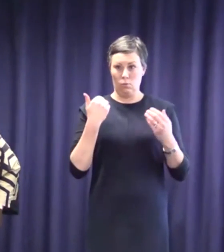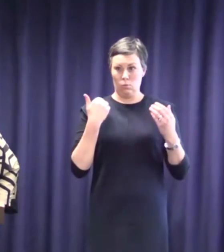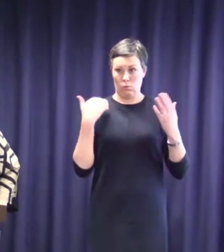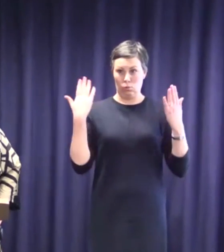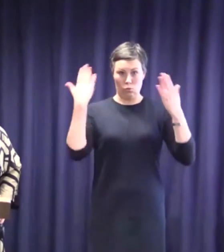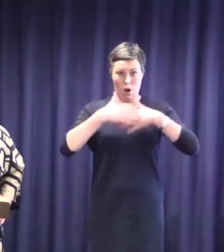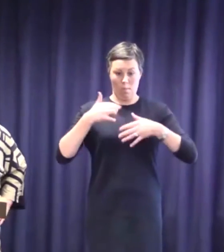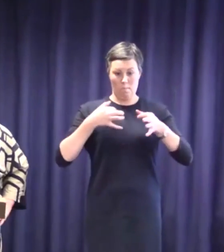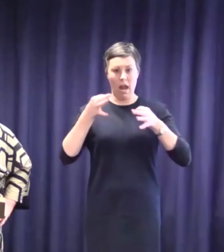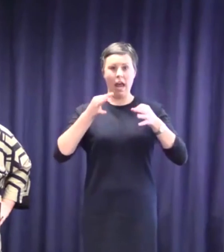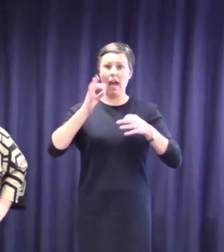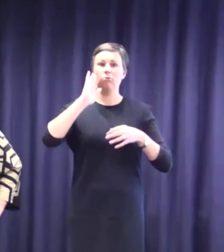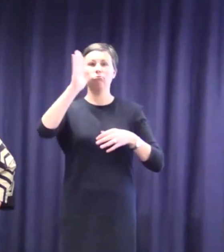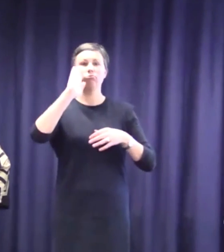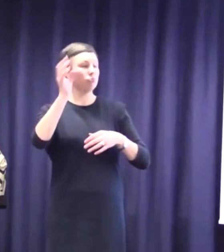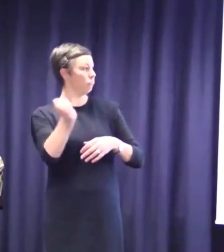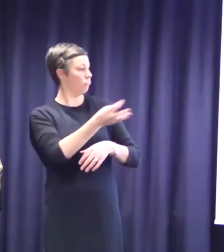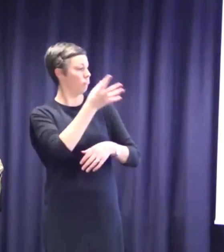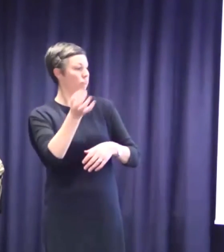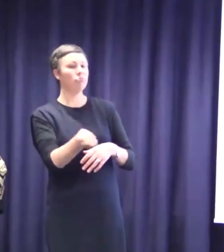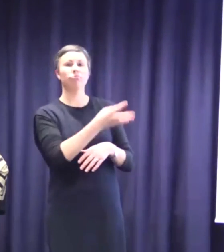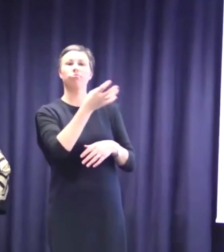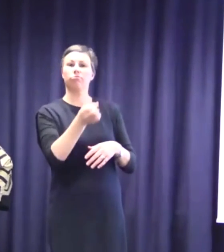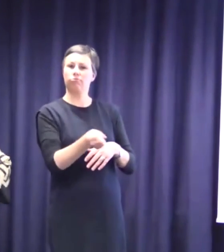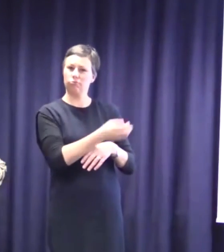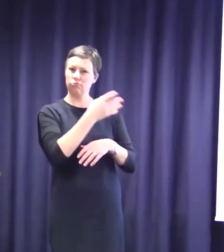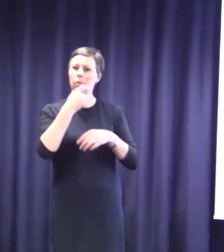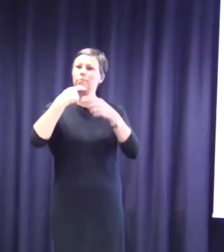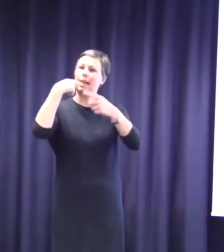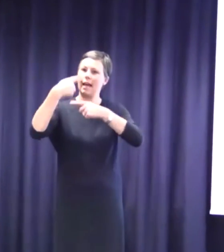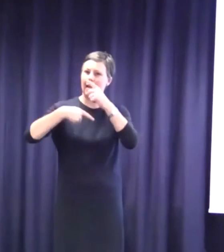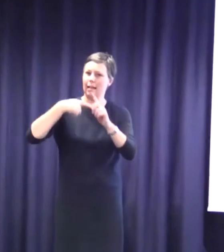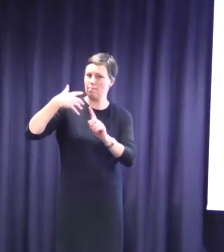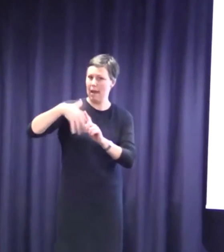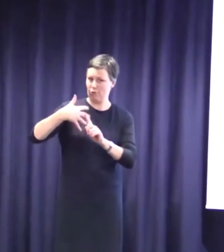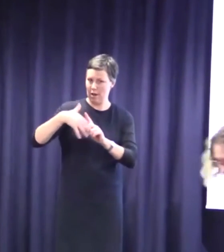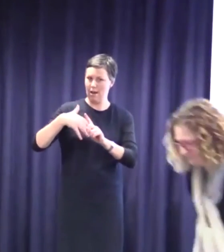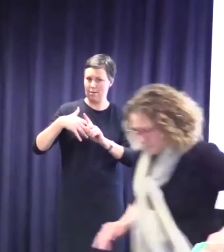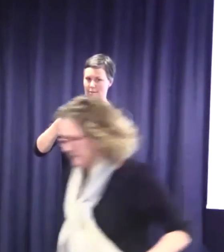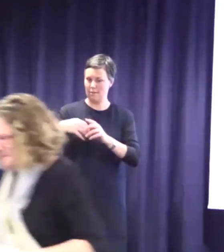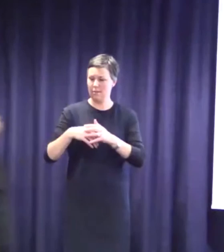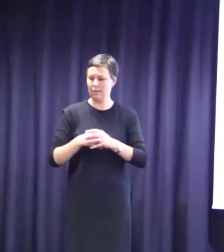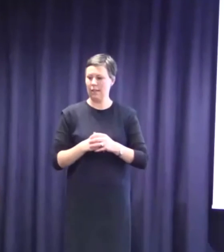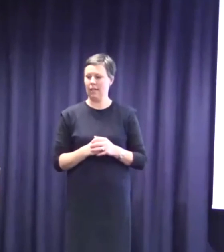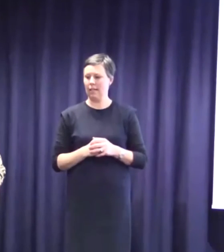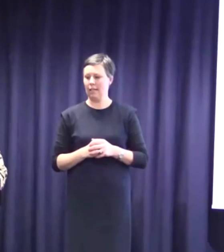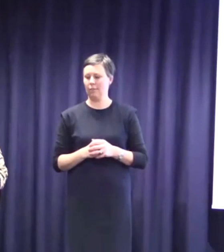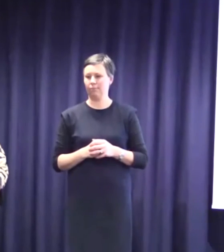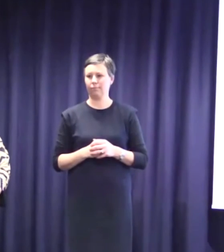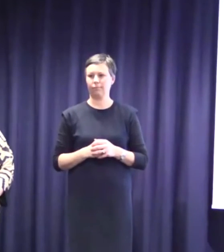to give to you, and I will go through that to give you some of the background. But so as not